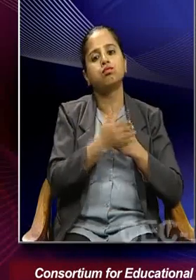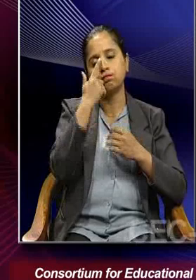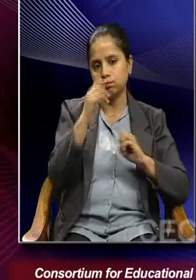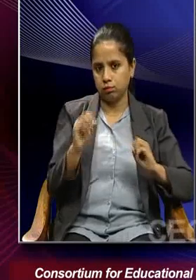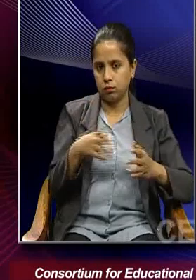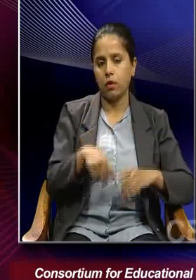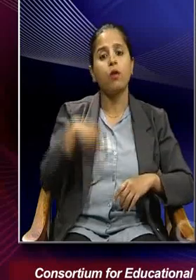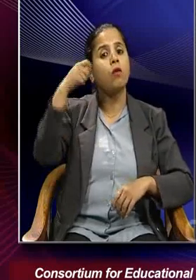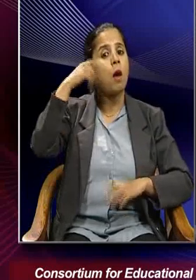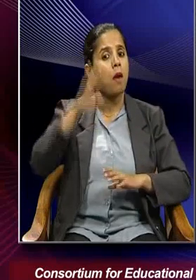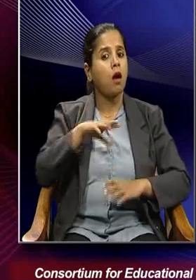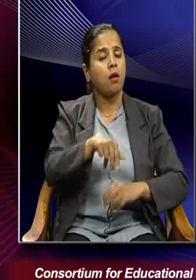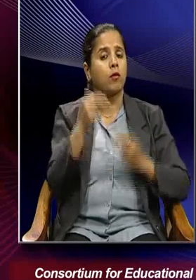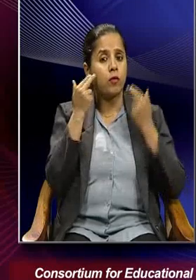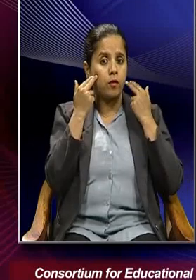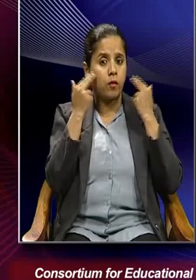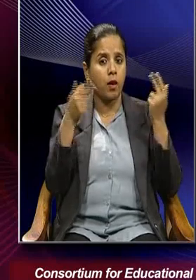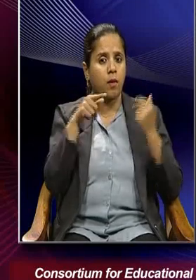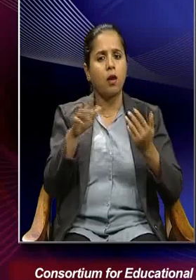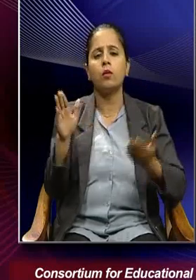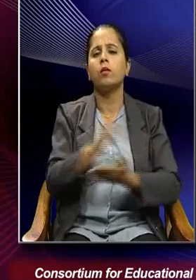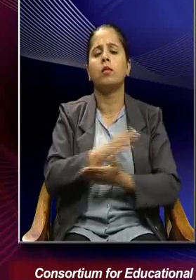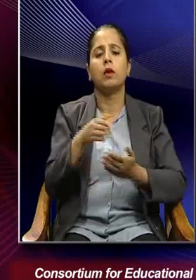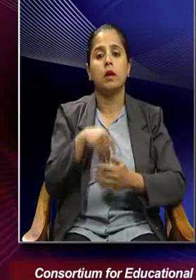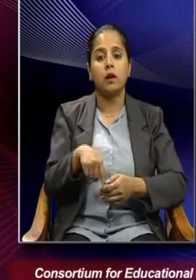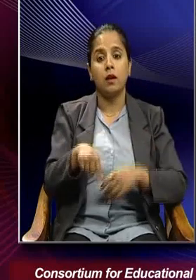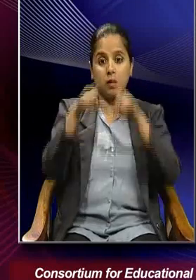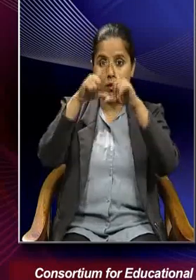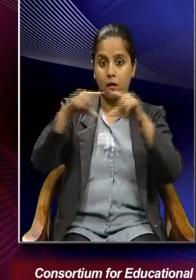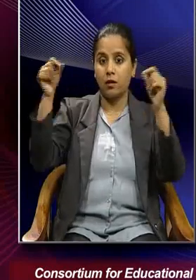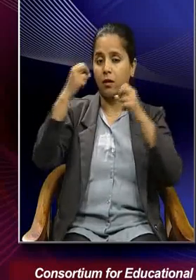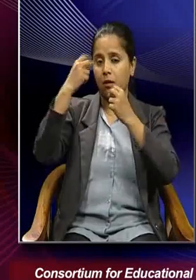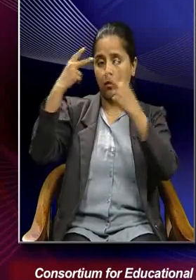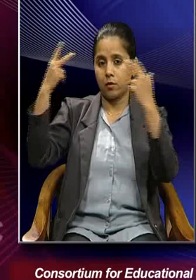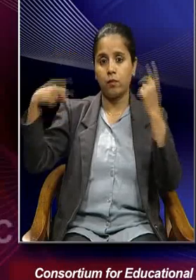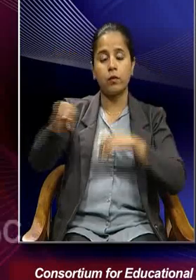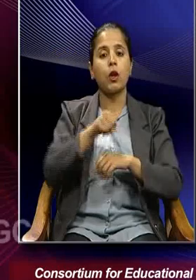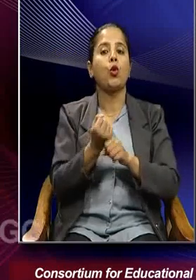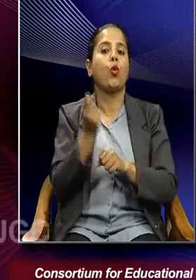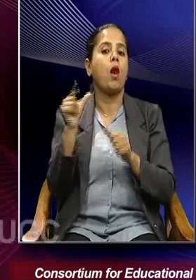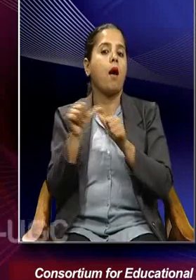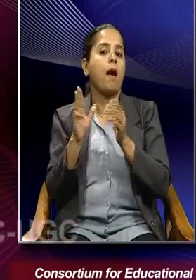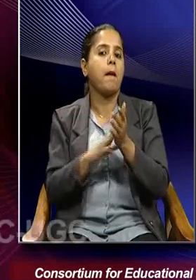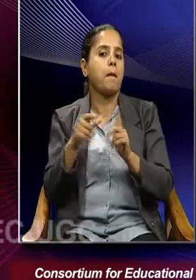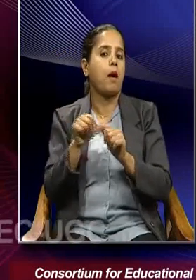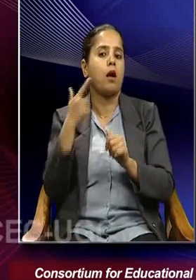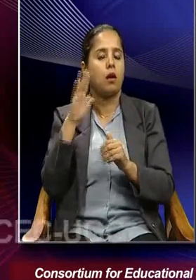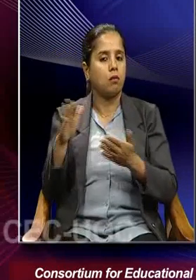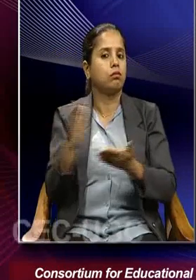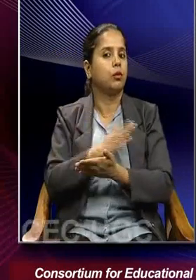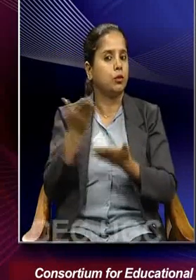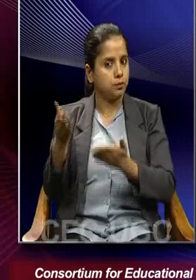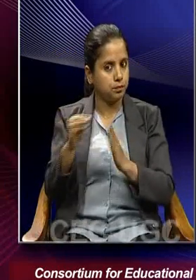film also had a very popular ghazal, Chamakte Chand Ko by Ghulam Ali. So we see that how